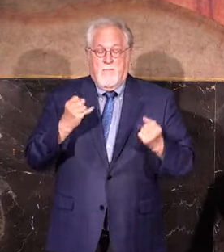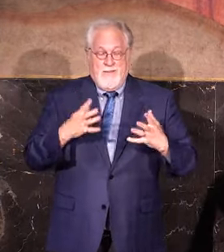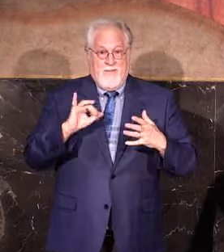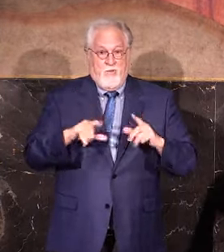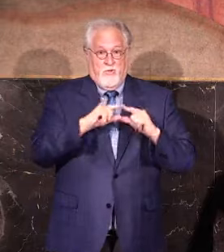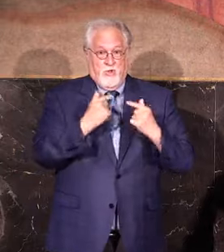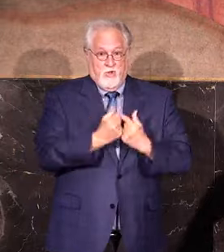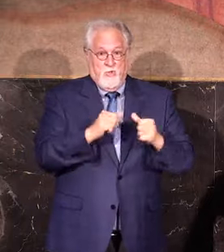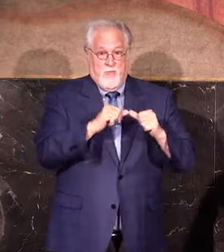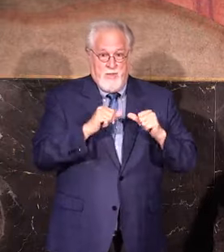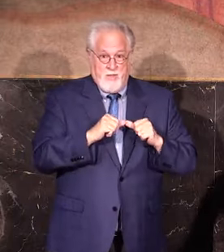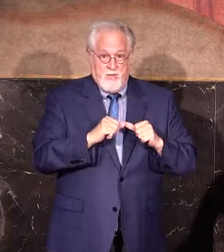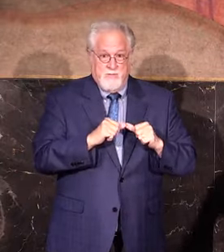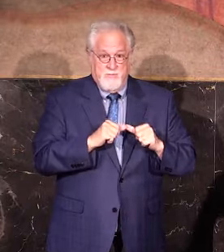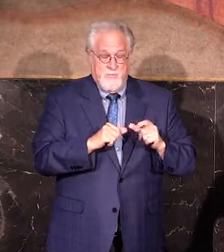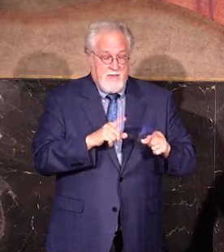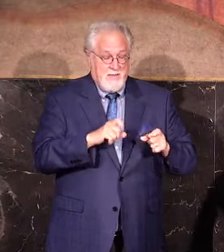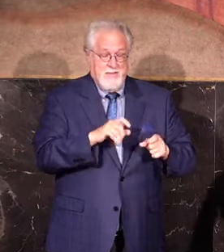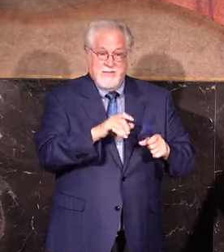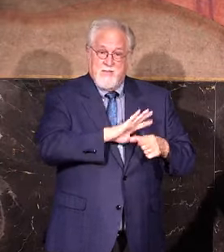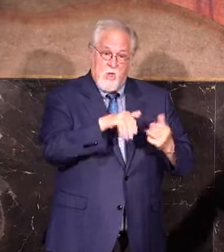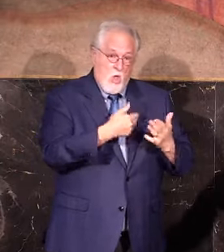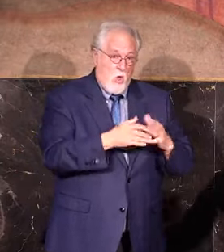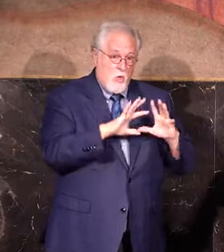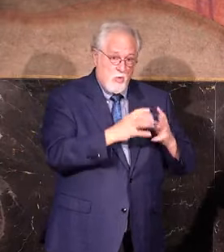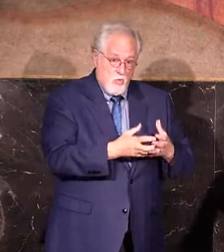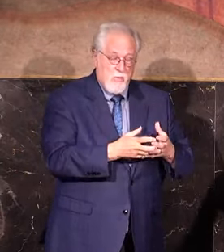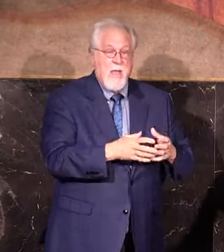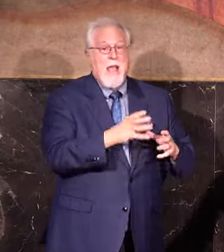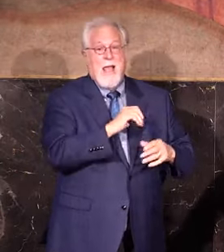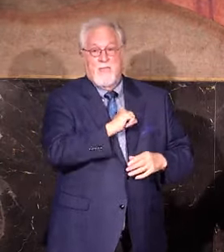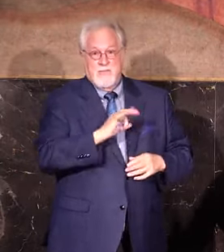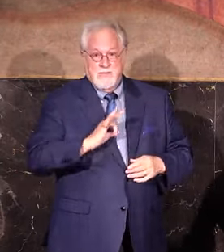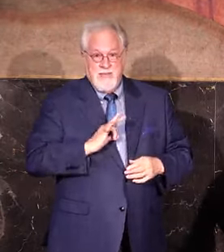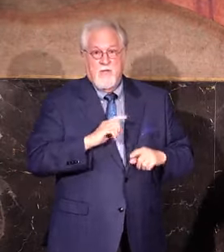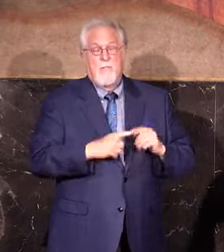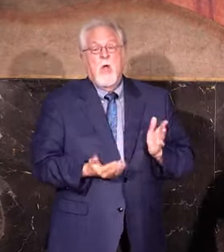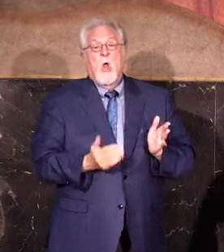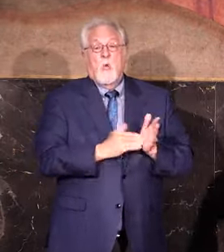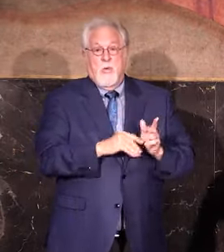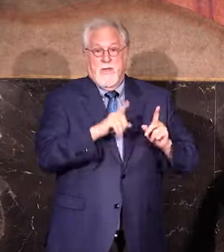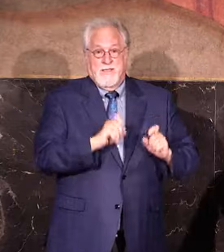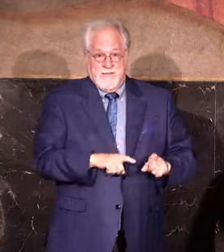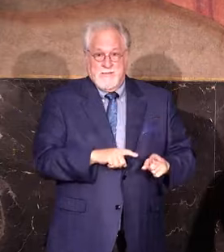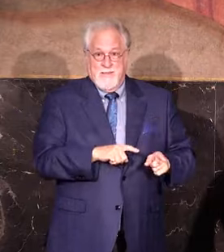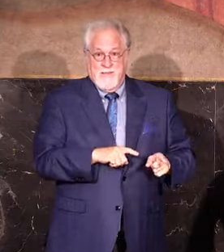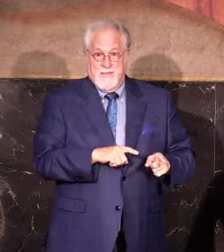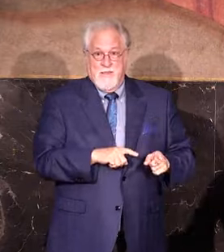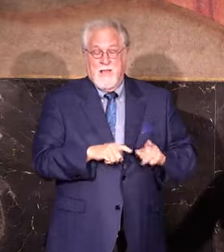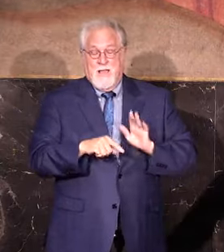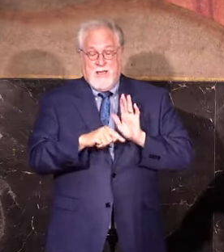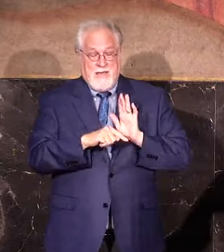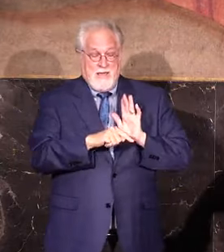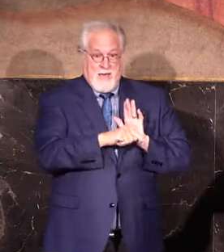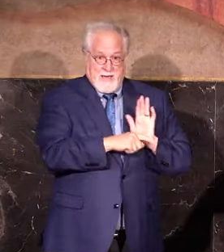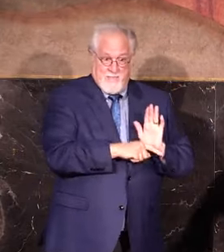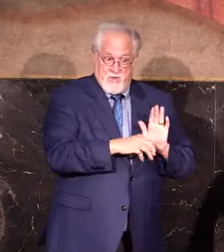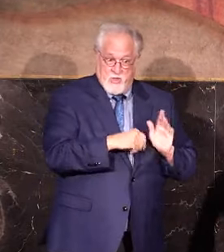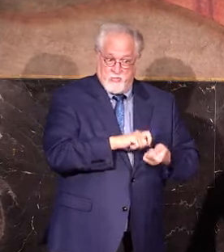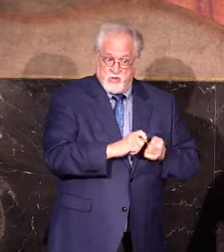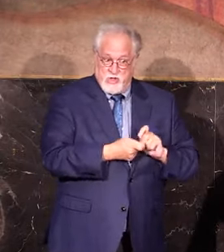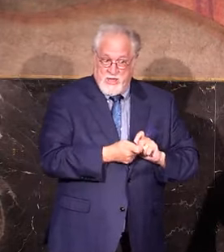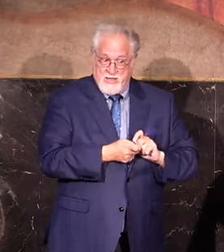cases as we can. That means not only testing that entire population and the staff there, but retesting that population that's negative to see if people do change